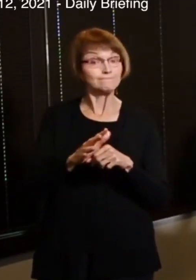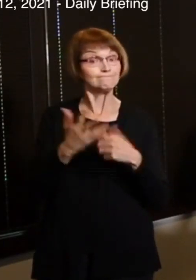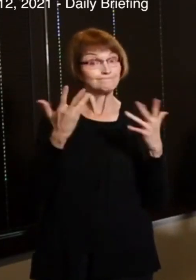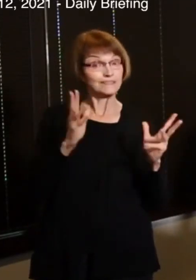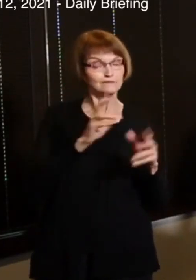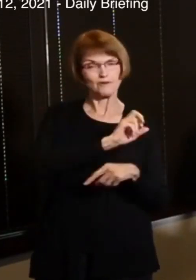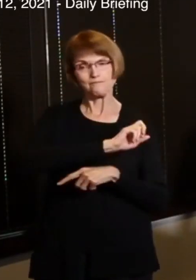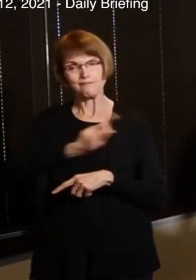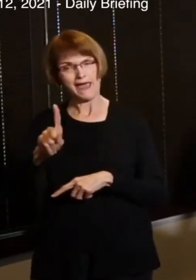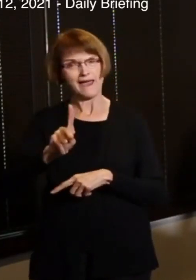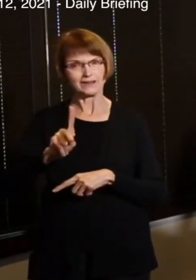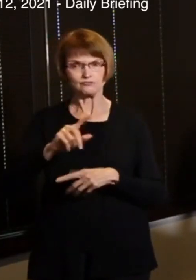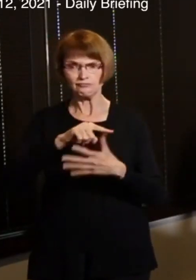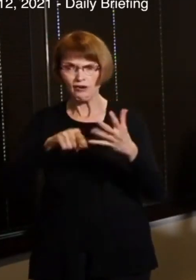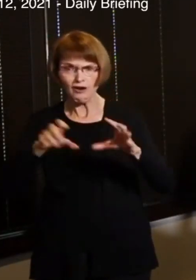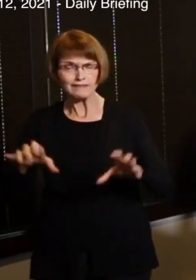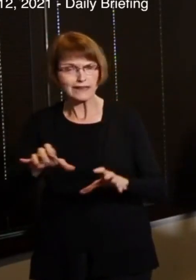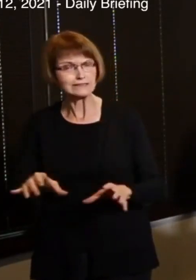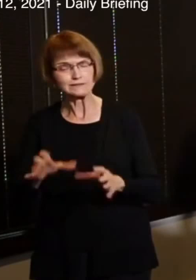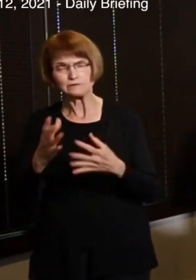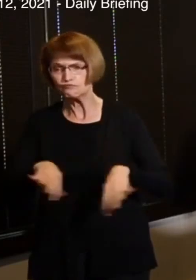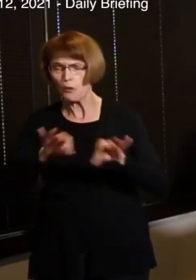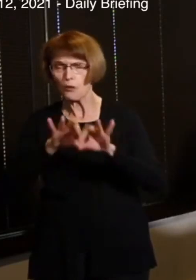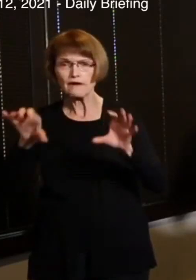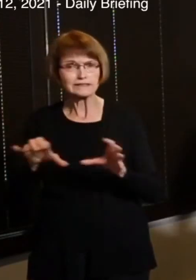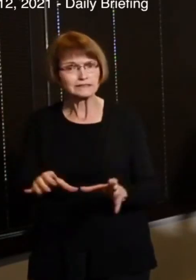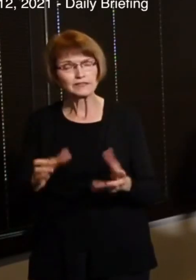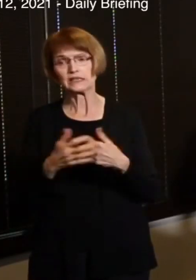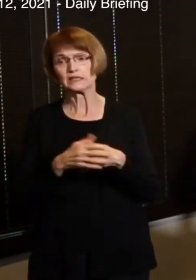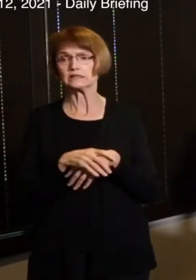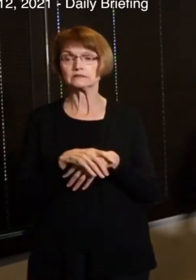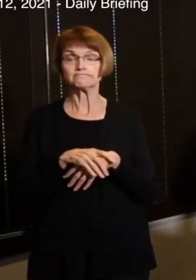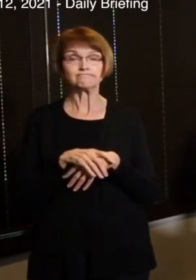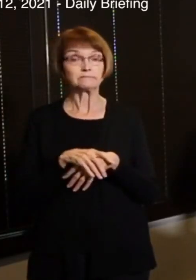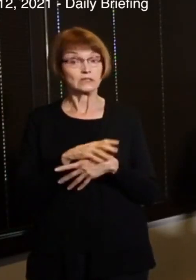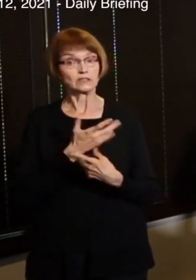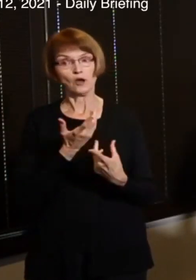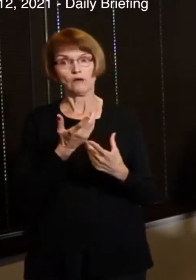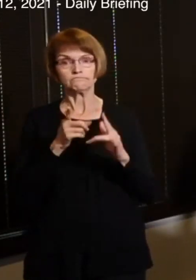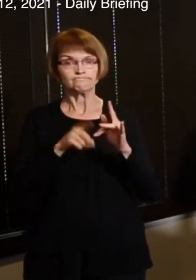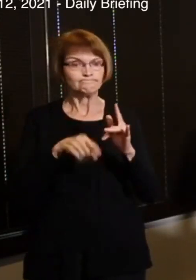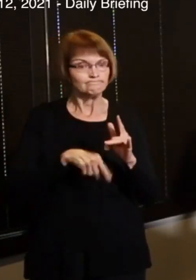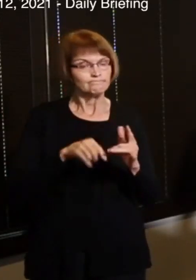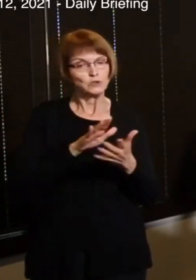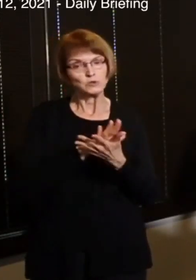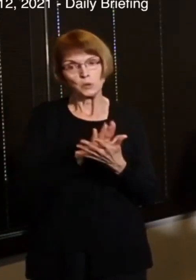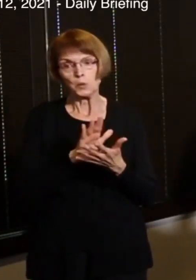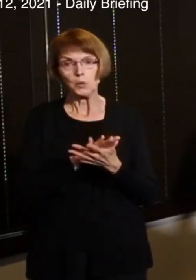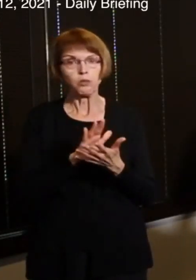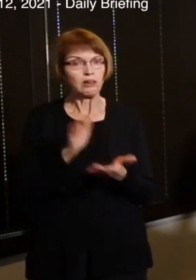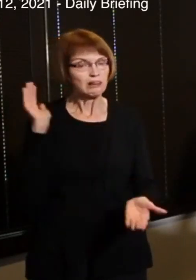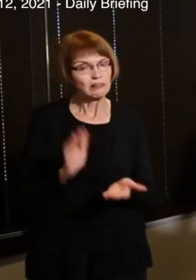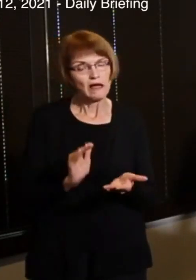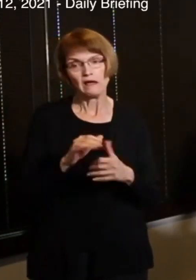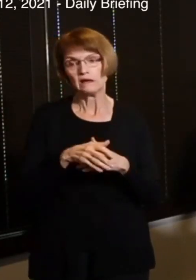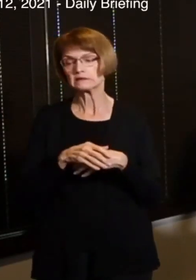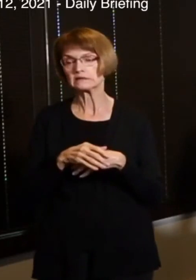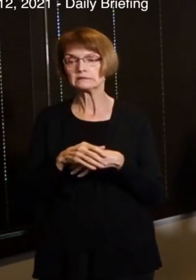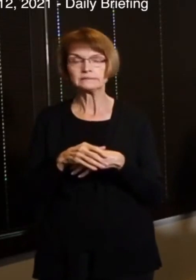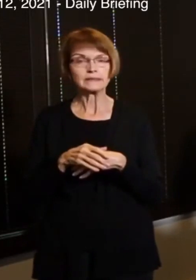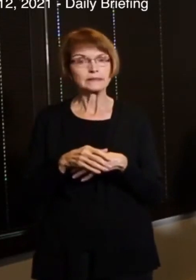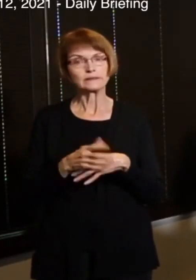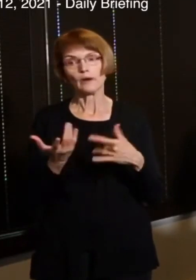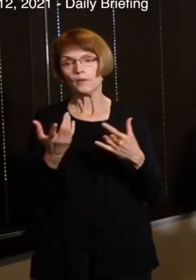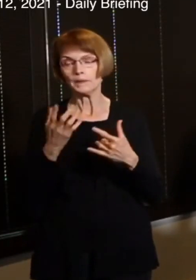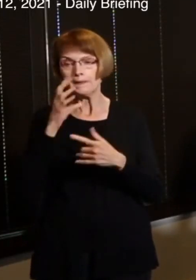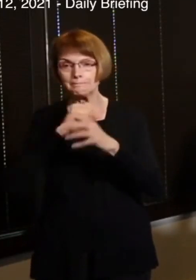activities that we know are so important at this age. It'll decrease absentee in the classrooms, missing fewer days, participating in sports, all those things